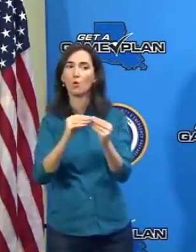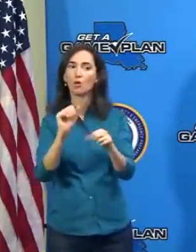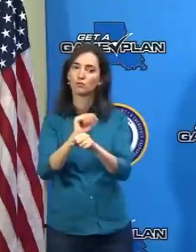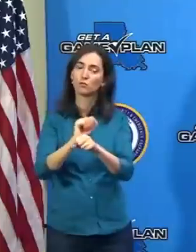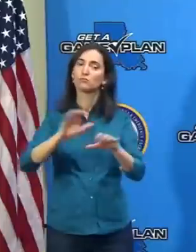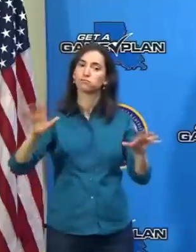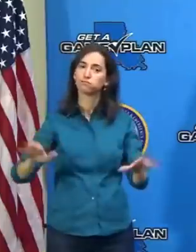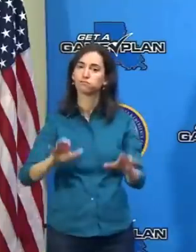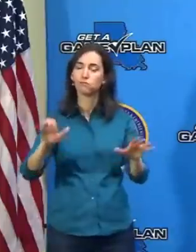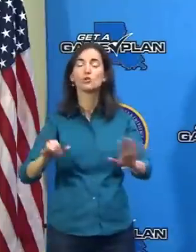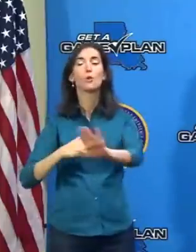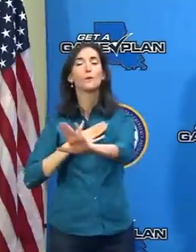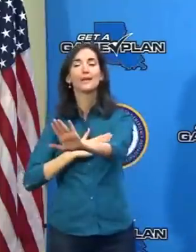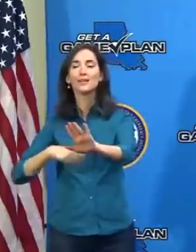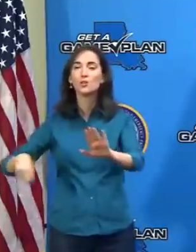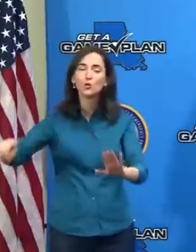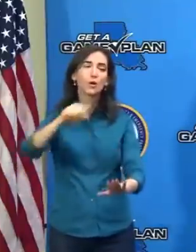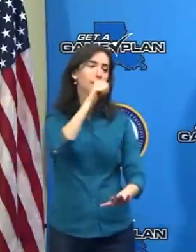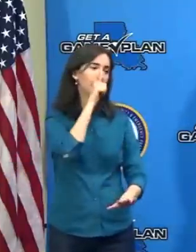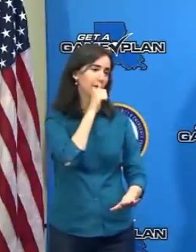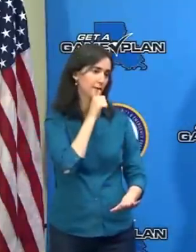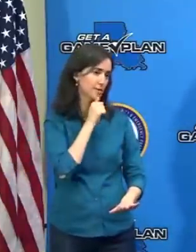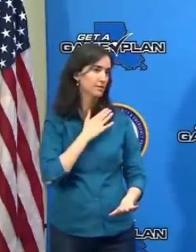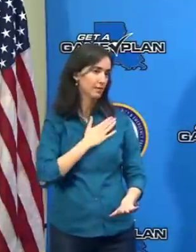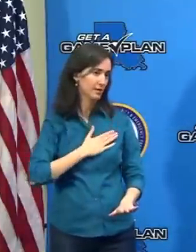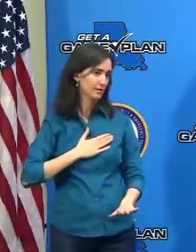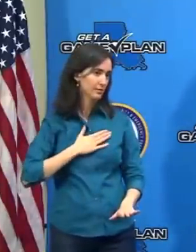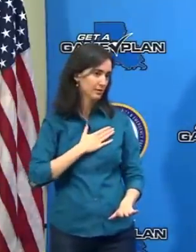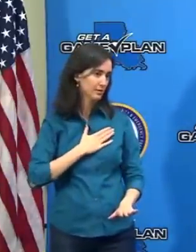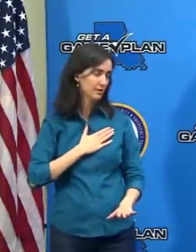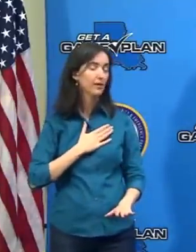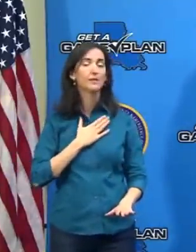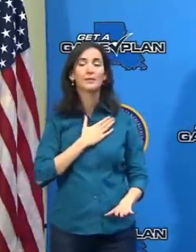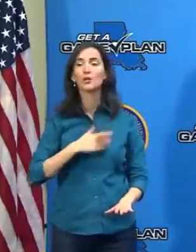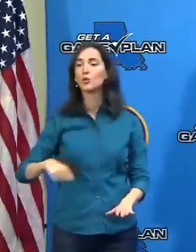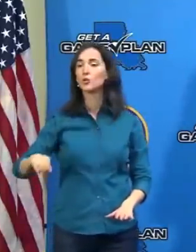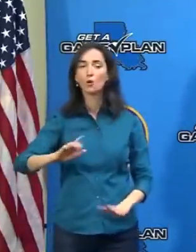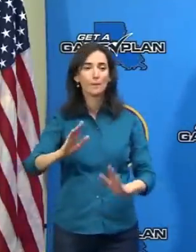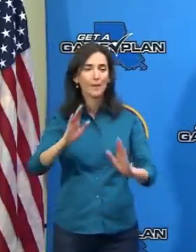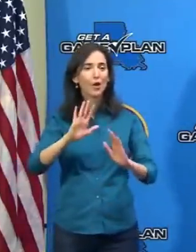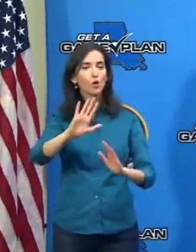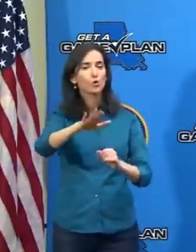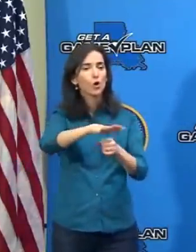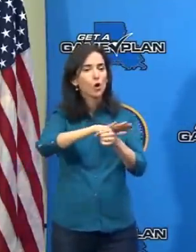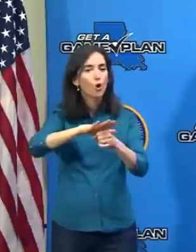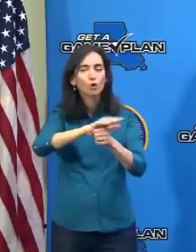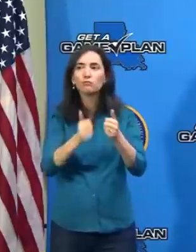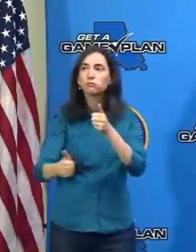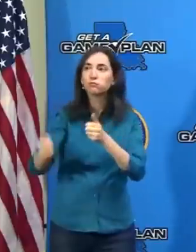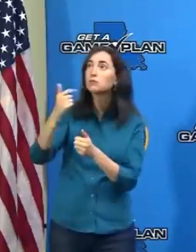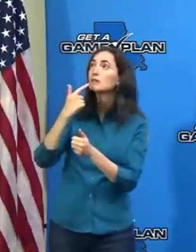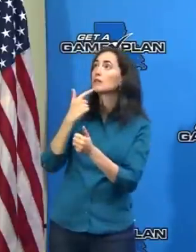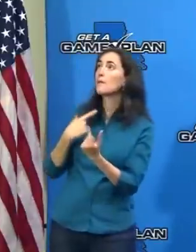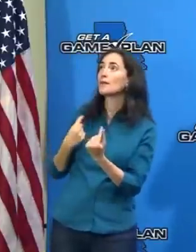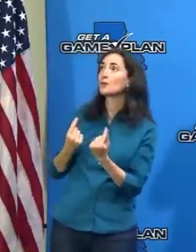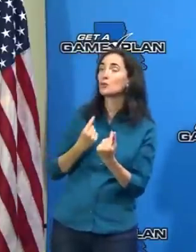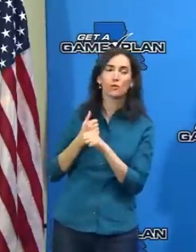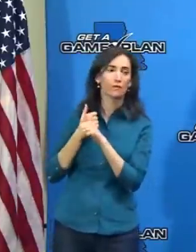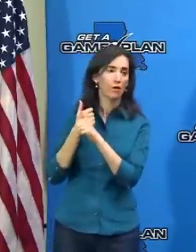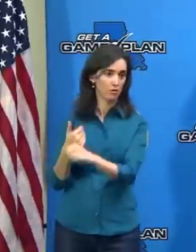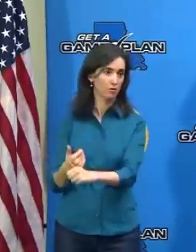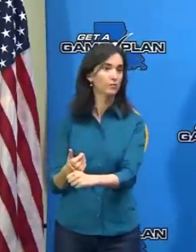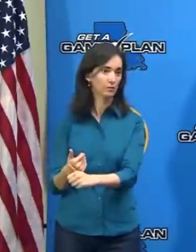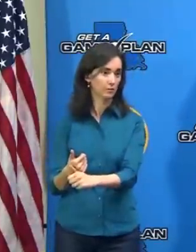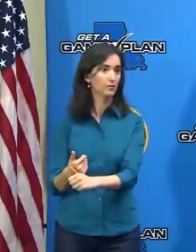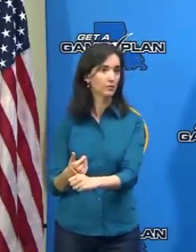for people to be patient. We're asking for people to pay attention to the local folks and do what they're asked to do,